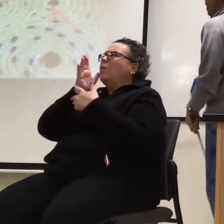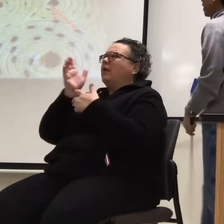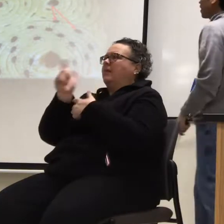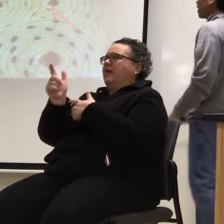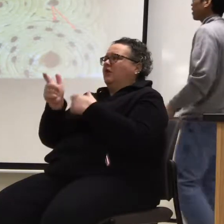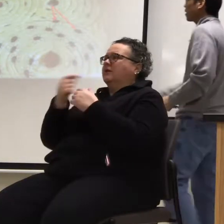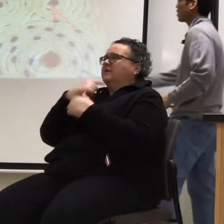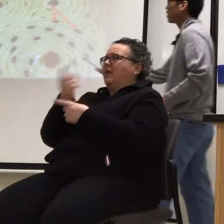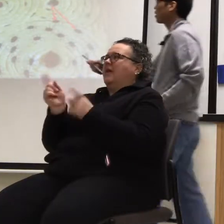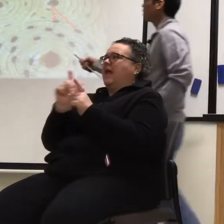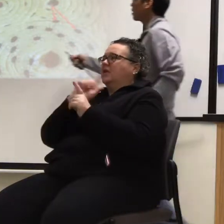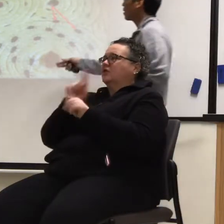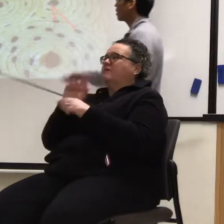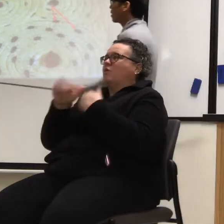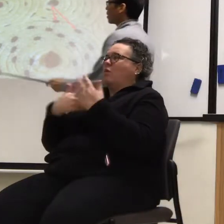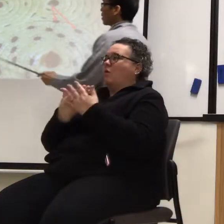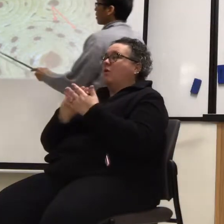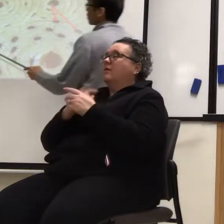"3A.